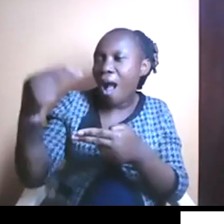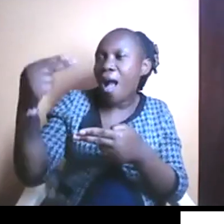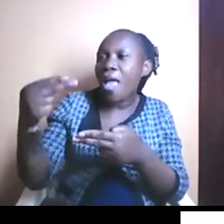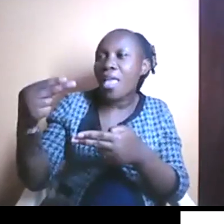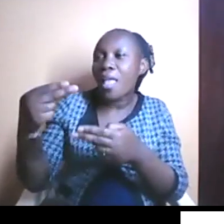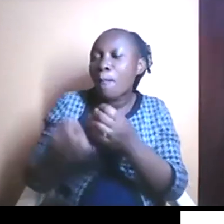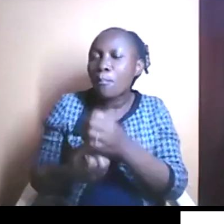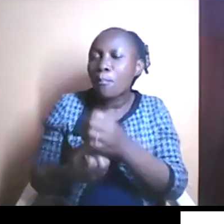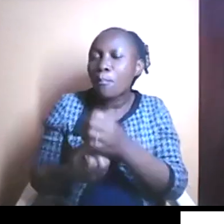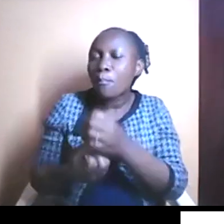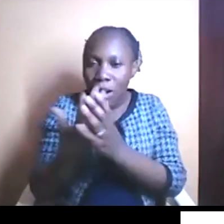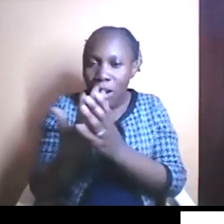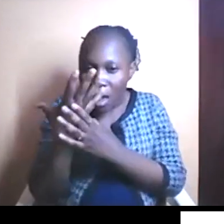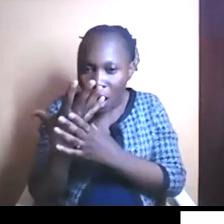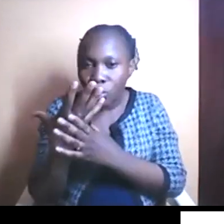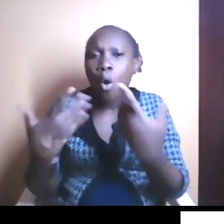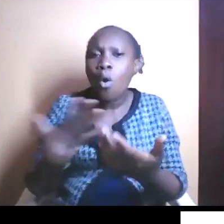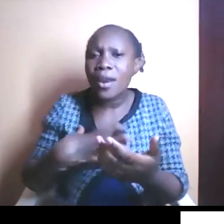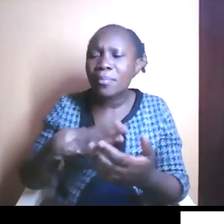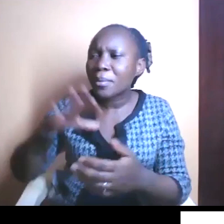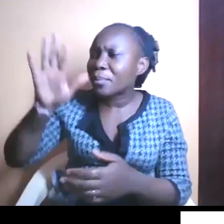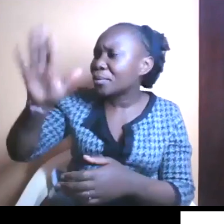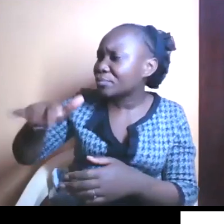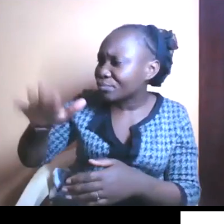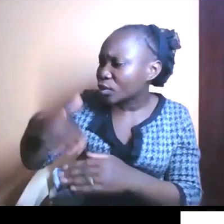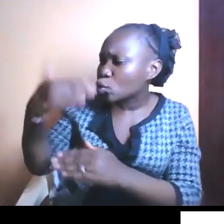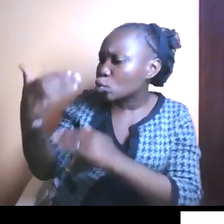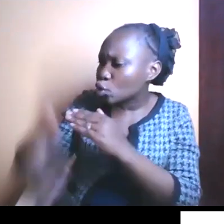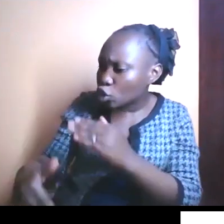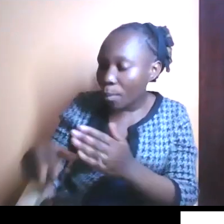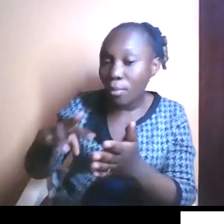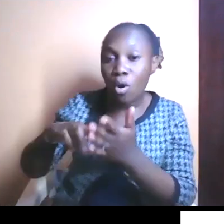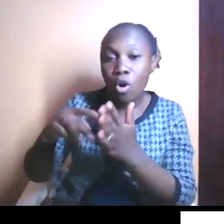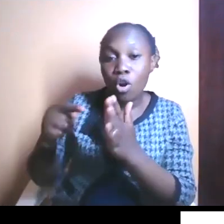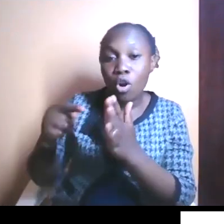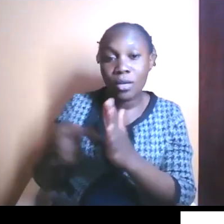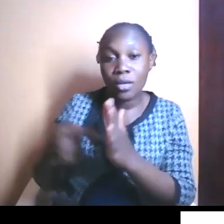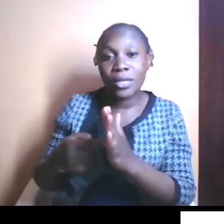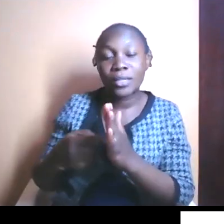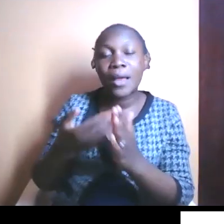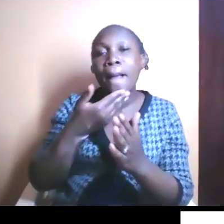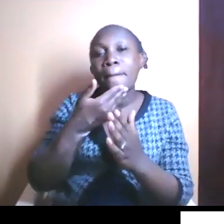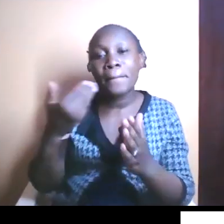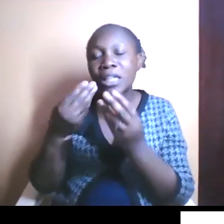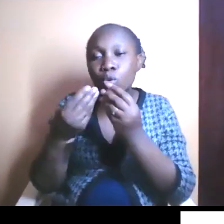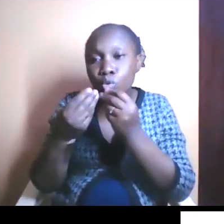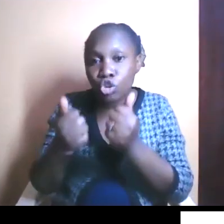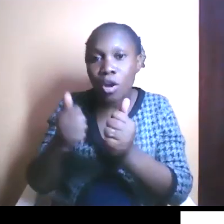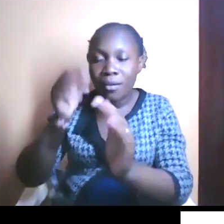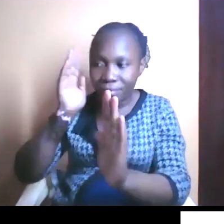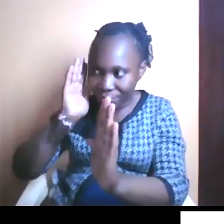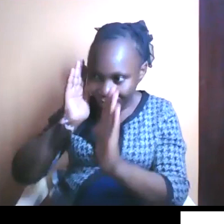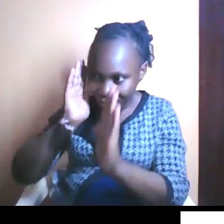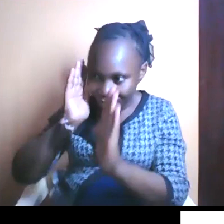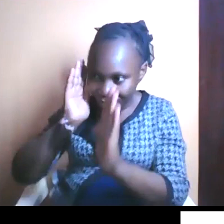just stop renewing their contracts, it's better to handle problems head on and to know that there's always a group